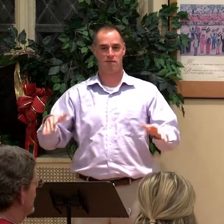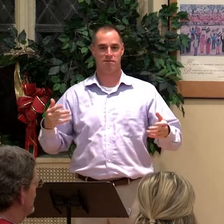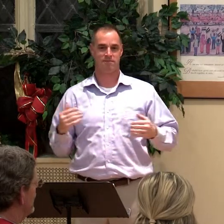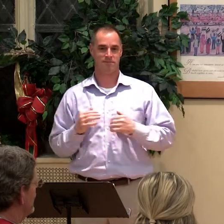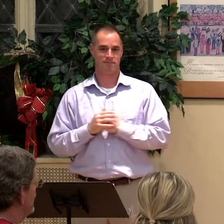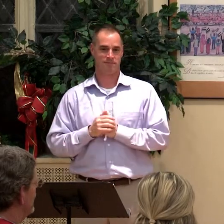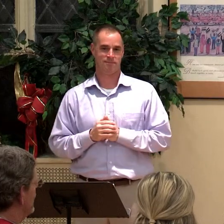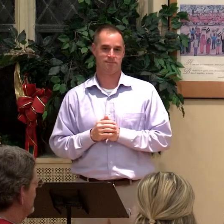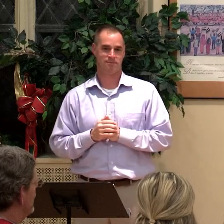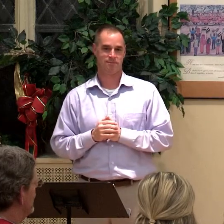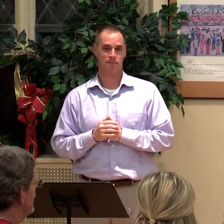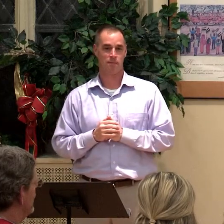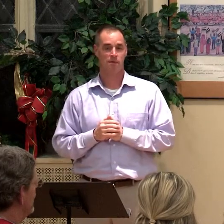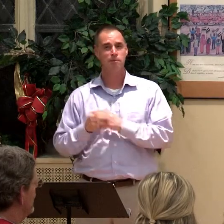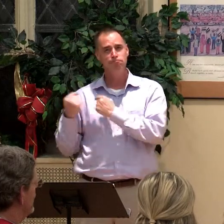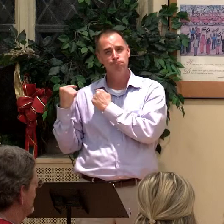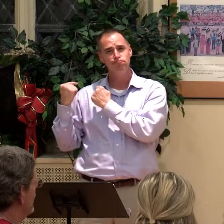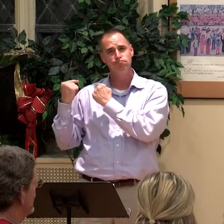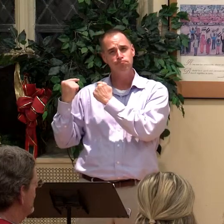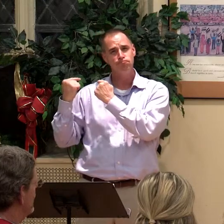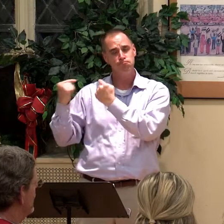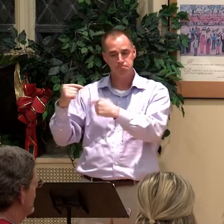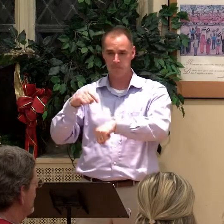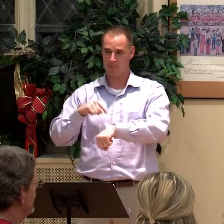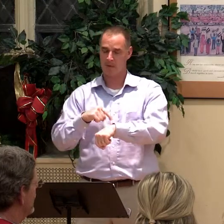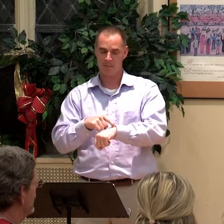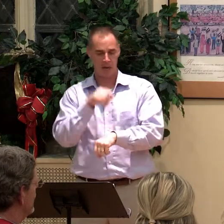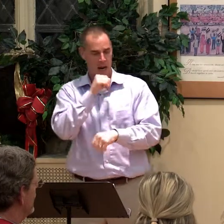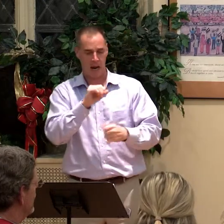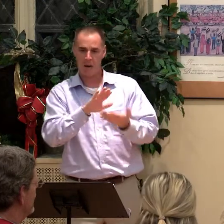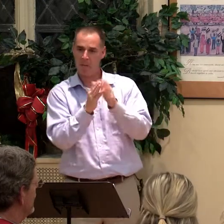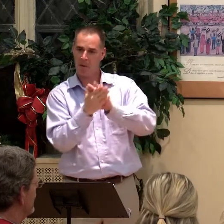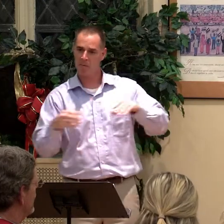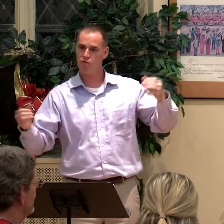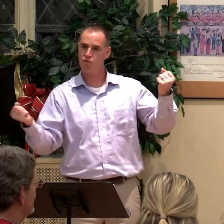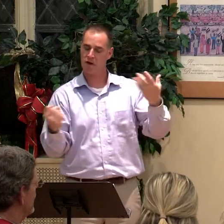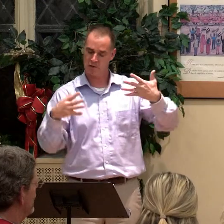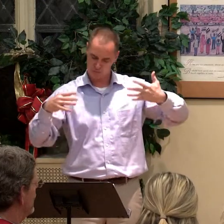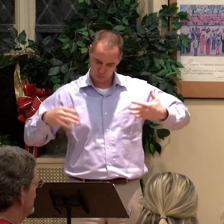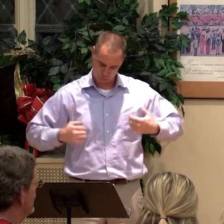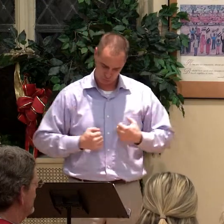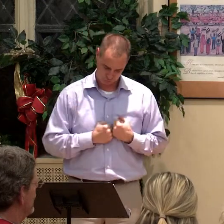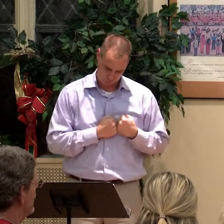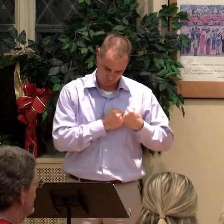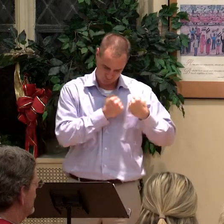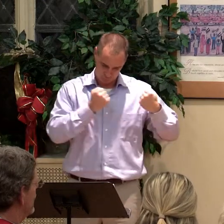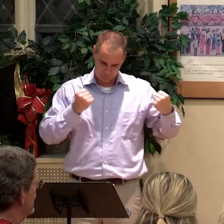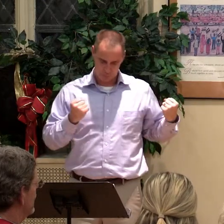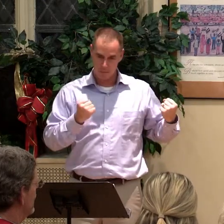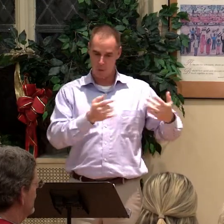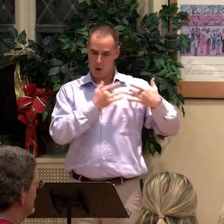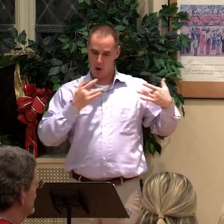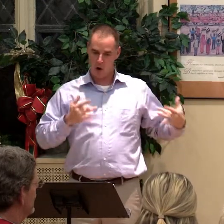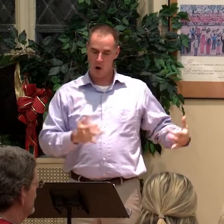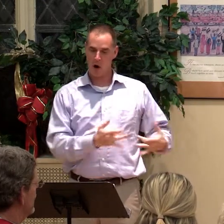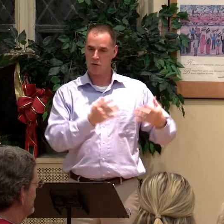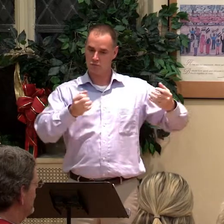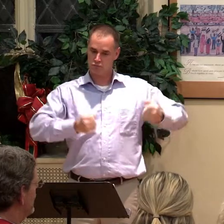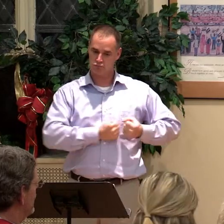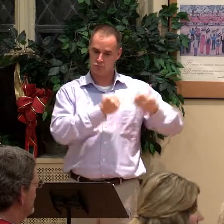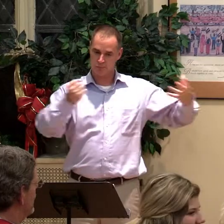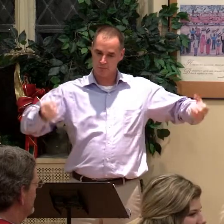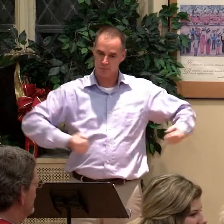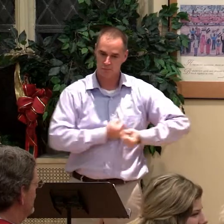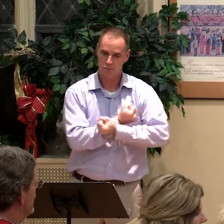And it took me all this time to not be afraid to open up my heart as wide as it can go. And it